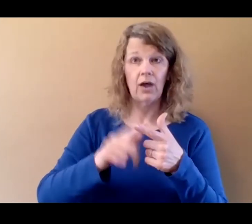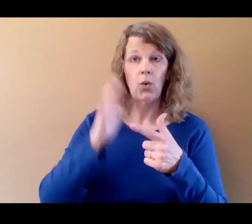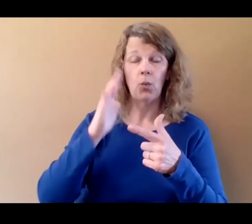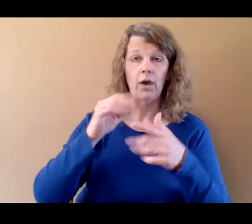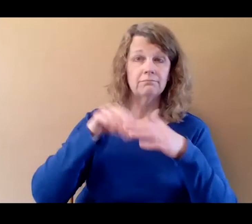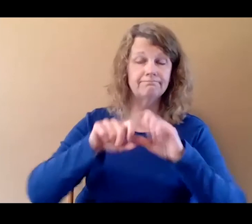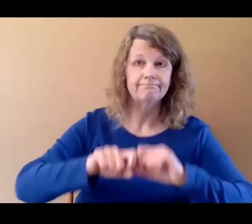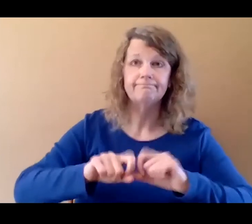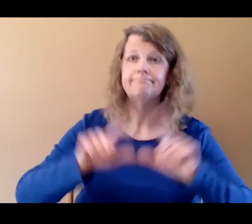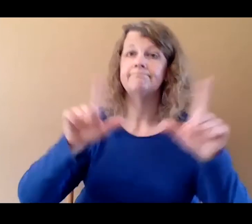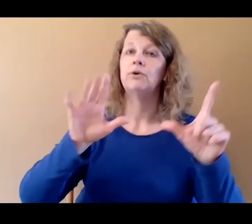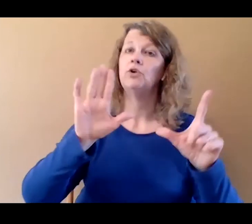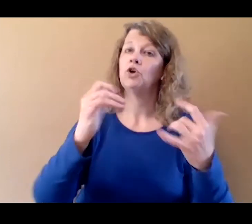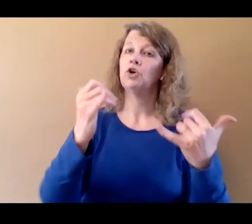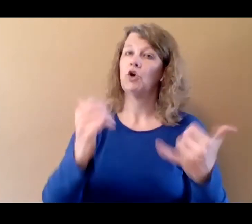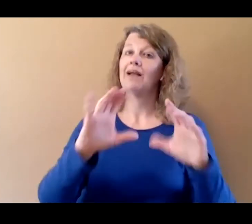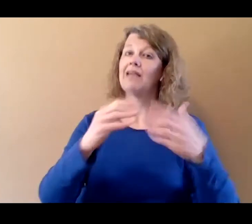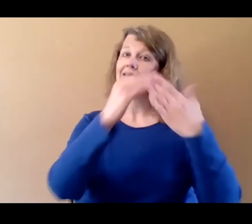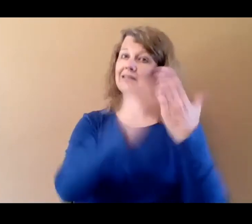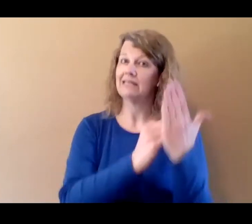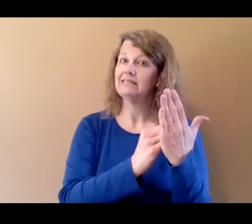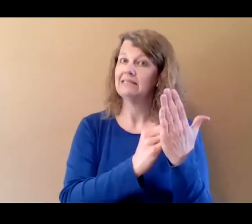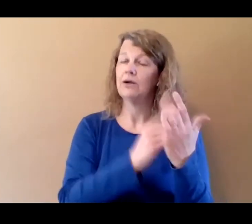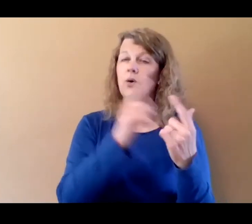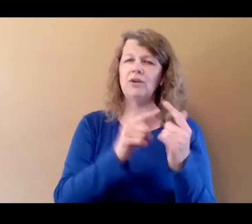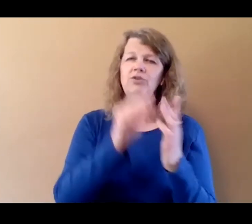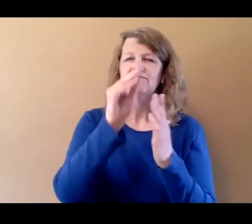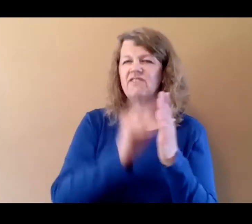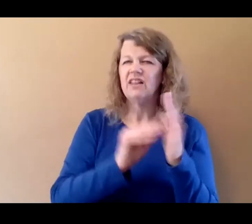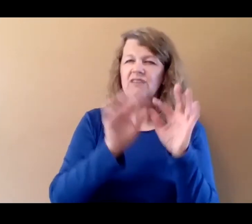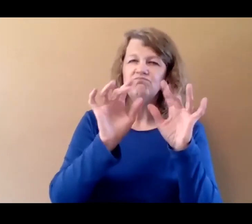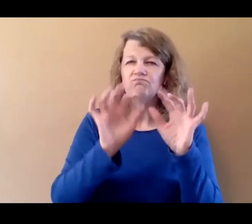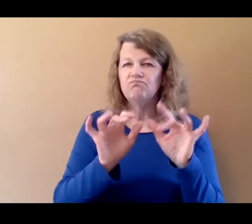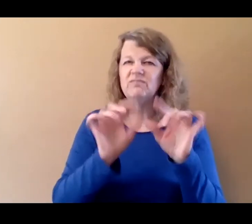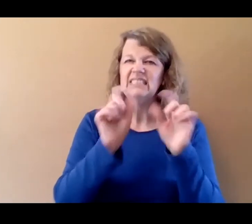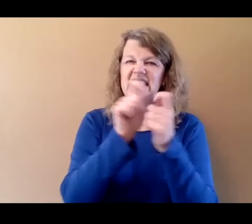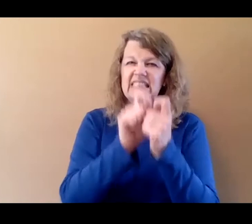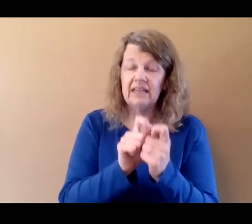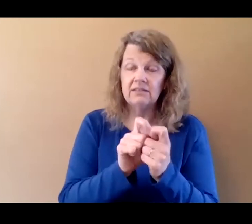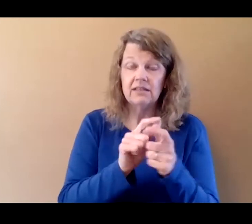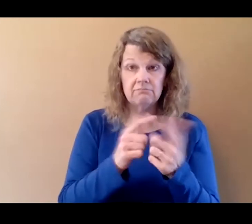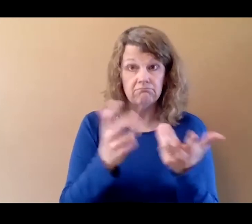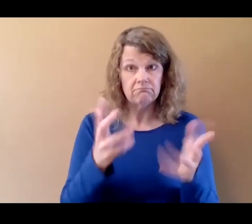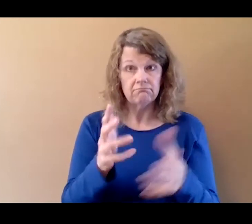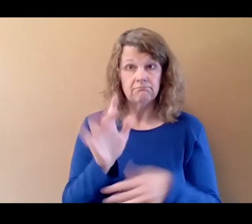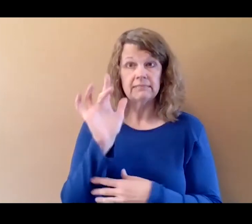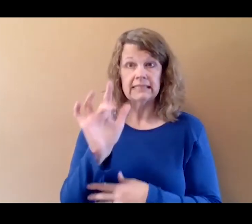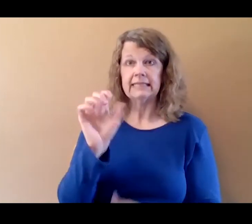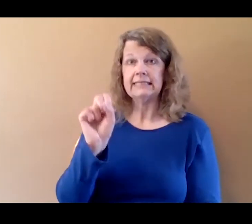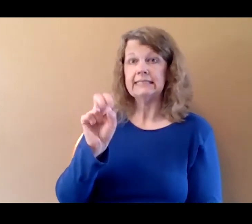open up access to a list of your current classes. Once you fill in a few details on that form, you will click